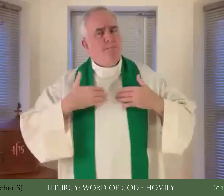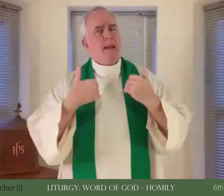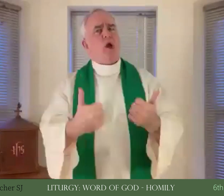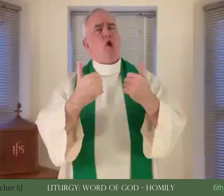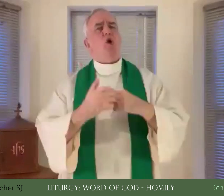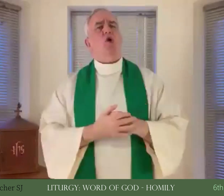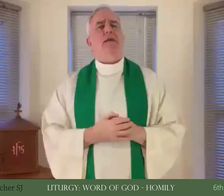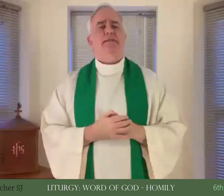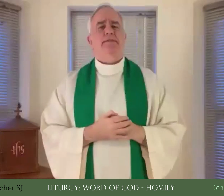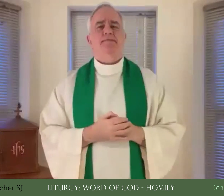be cured.